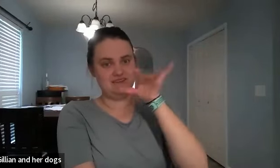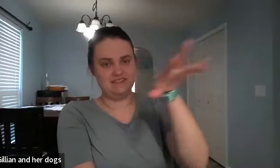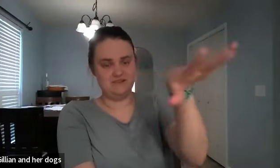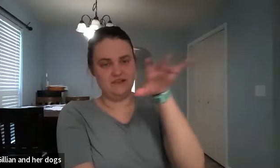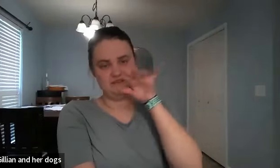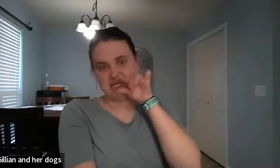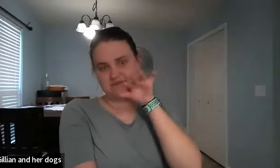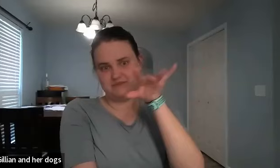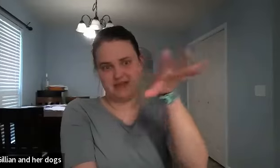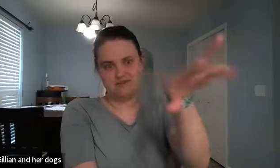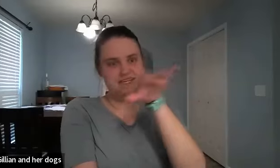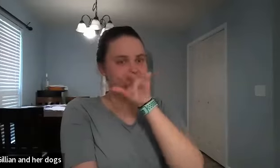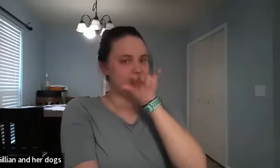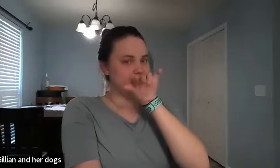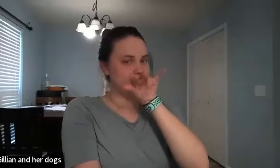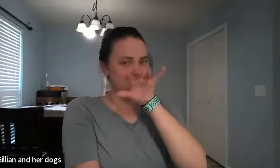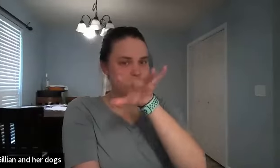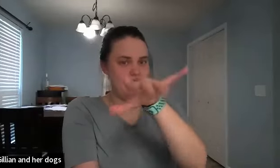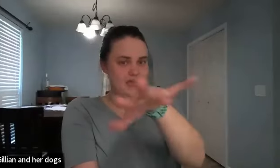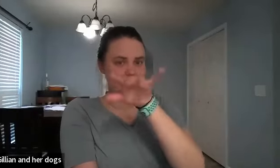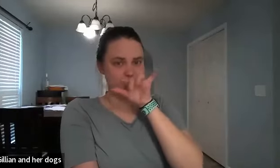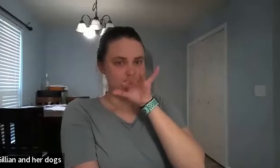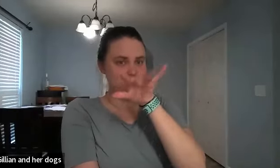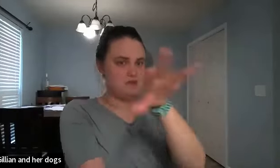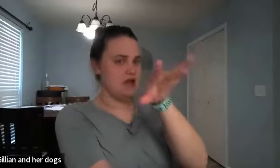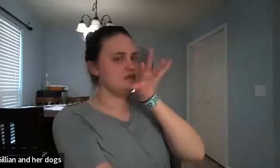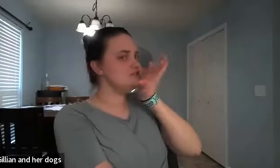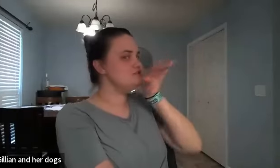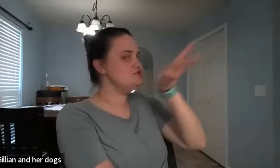because of all the flames coming out. Dragon.